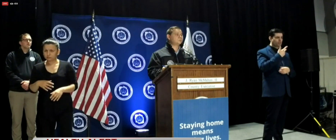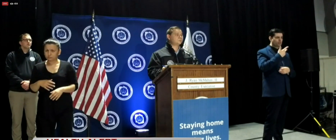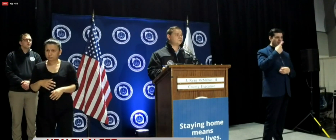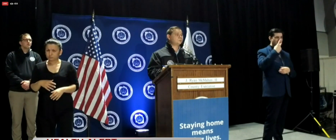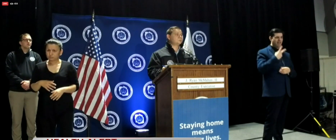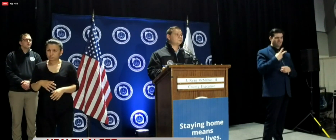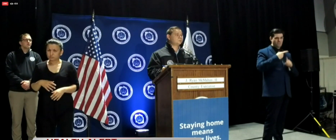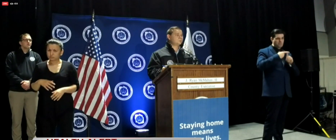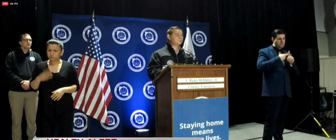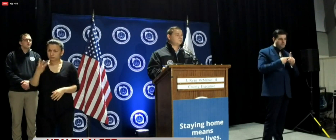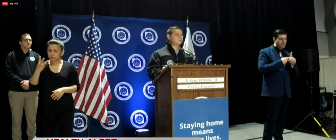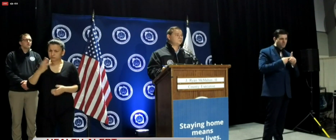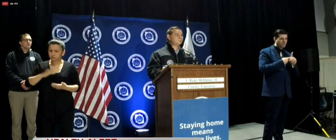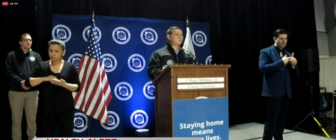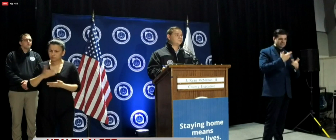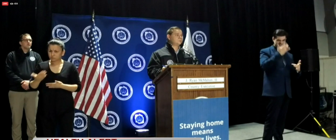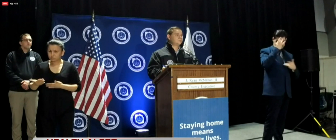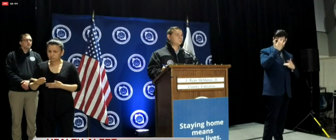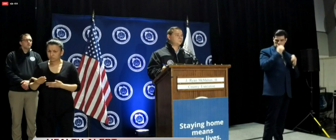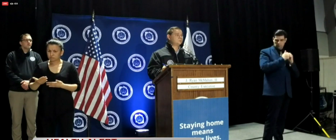contracted COVID.